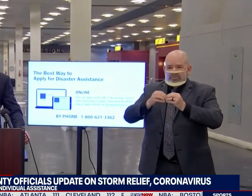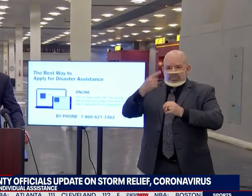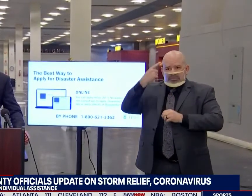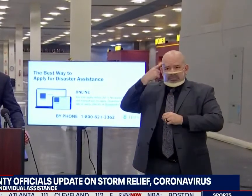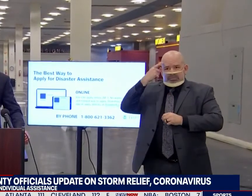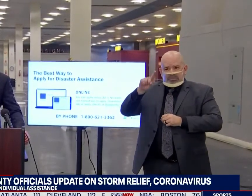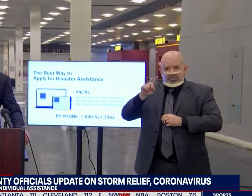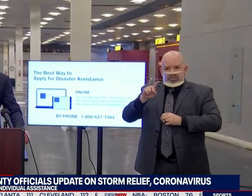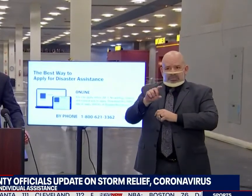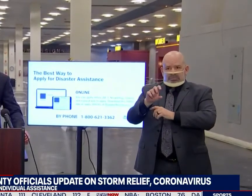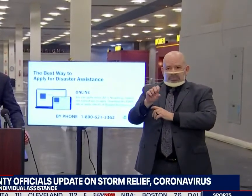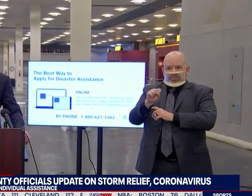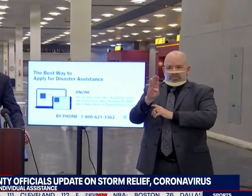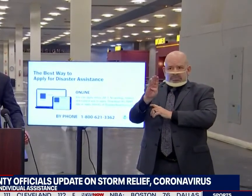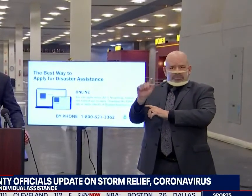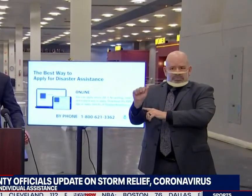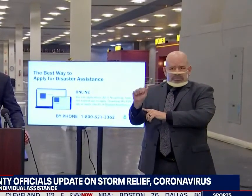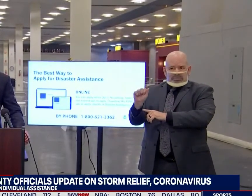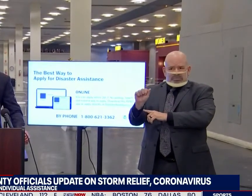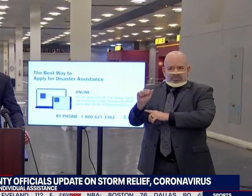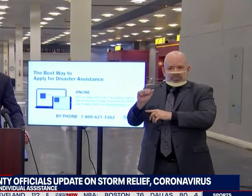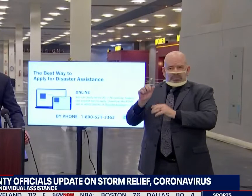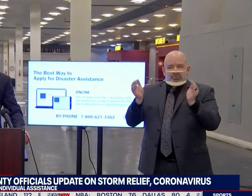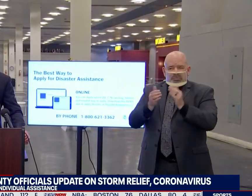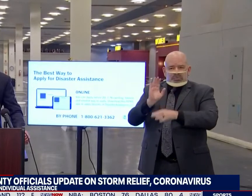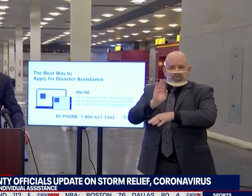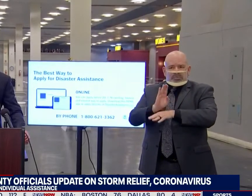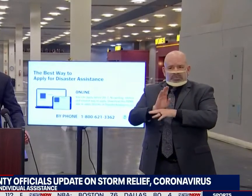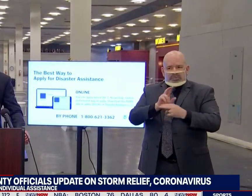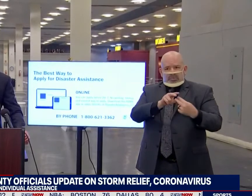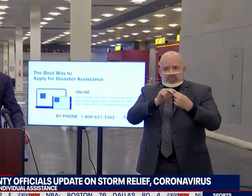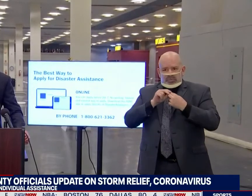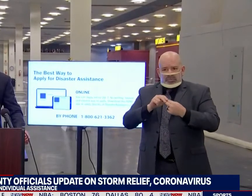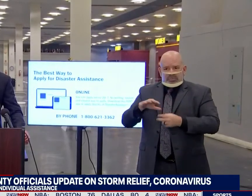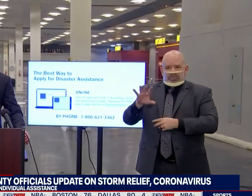there. That phone number is 8006592955